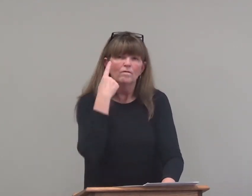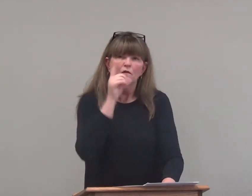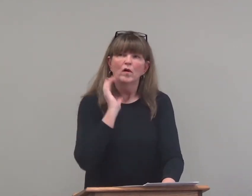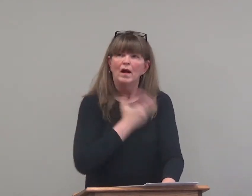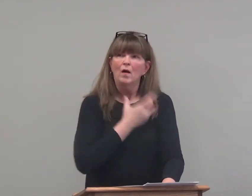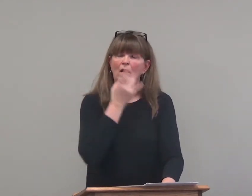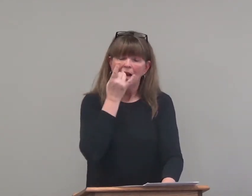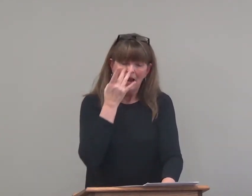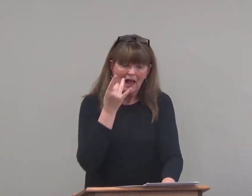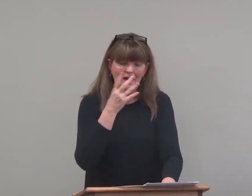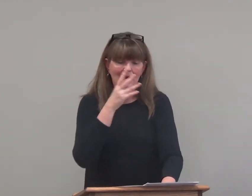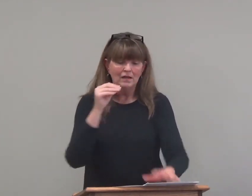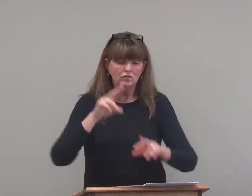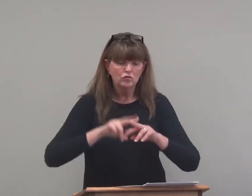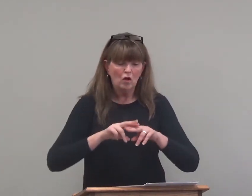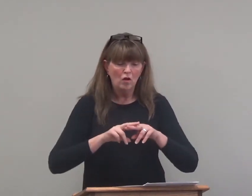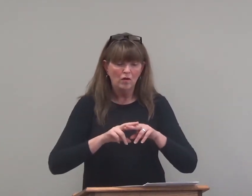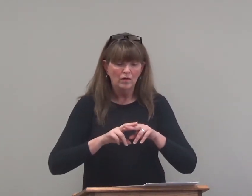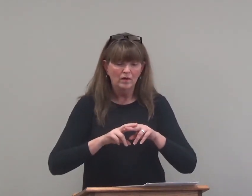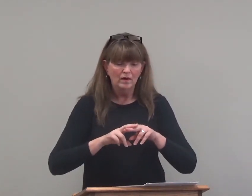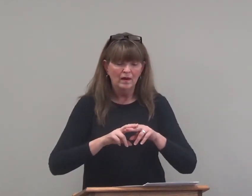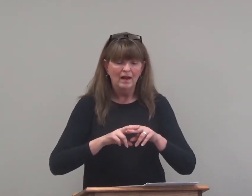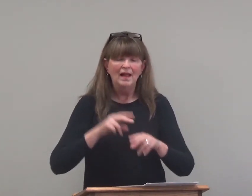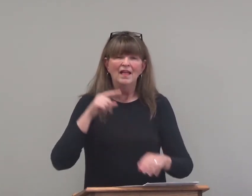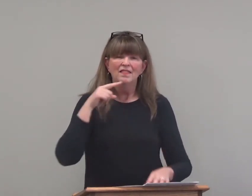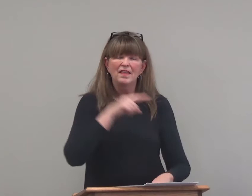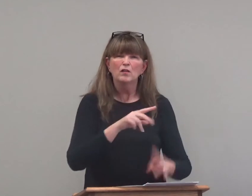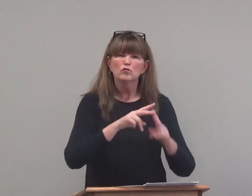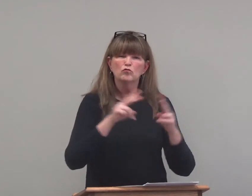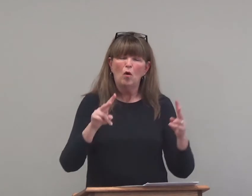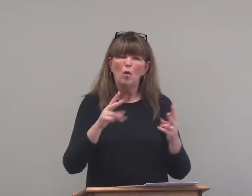People can be so thankful for our lights and our saltiness.